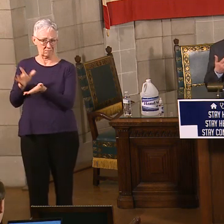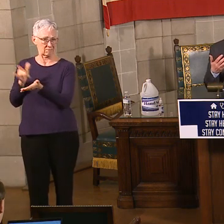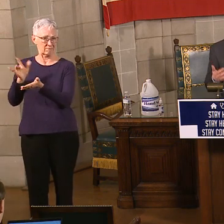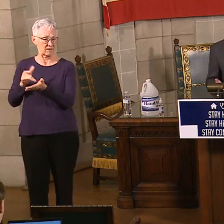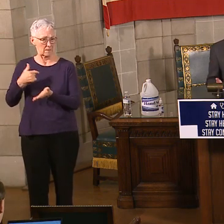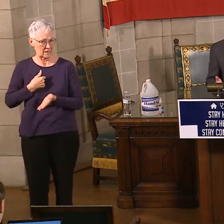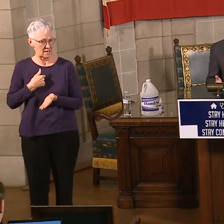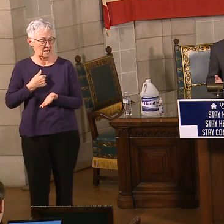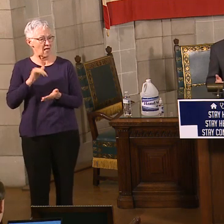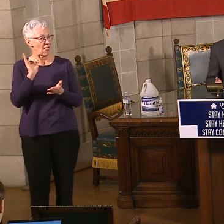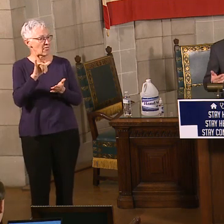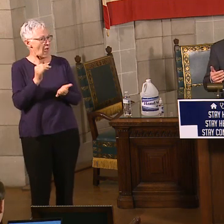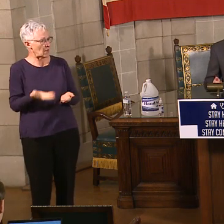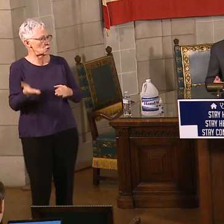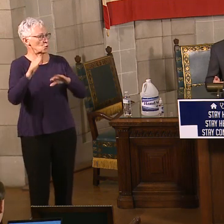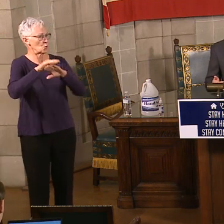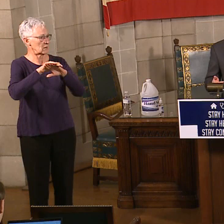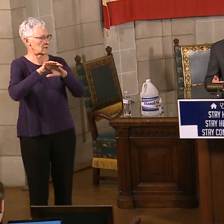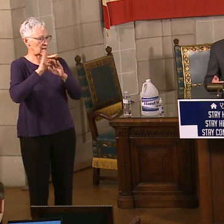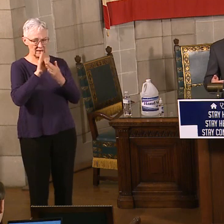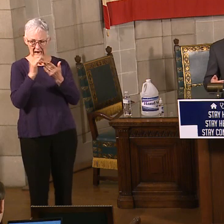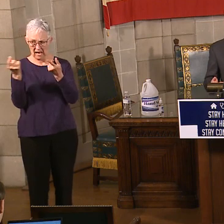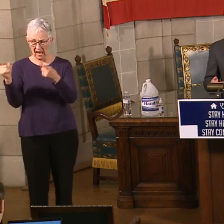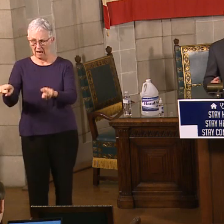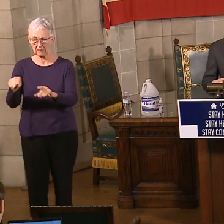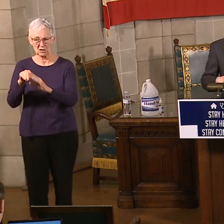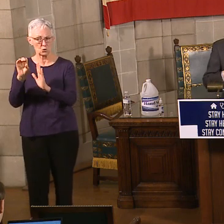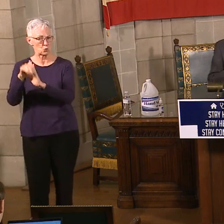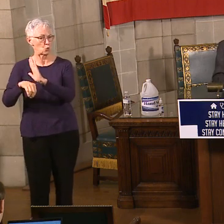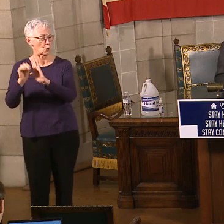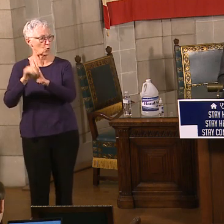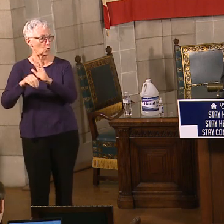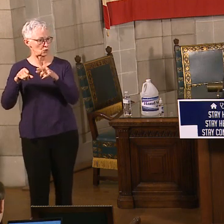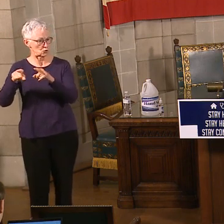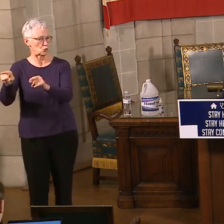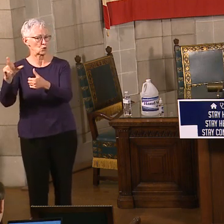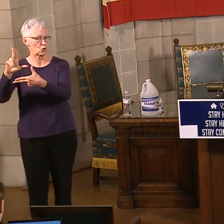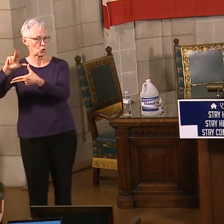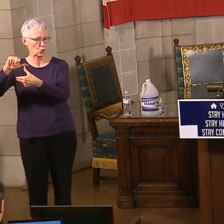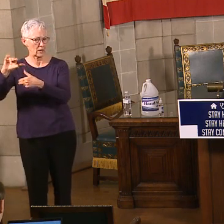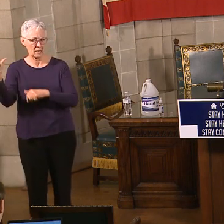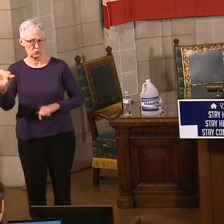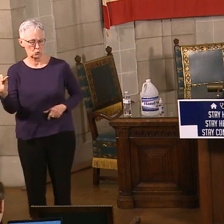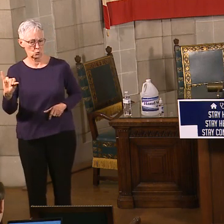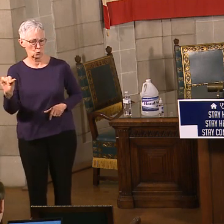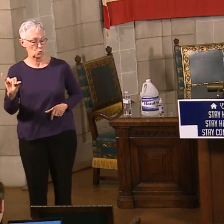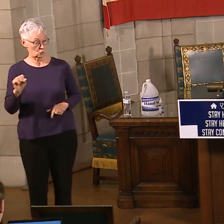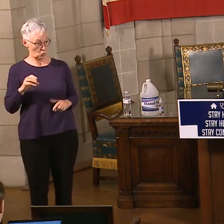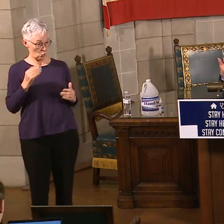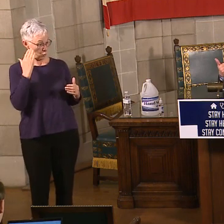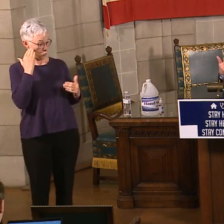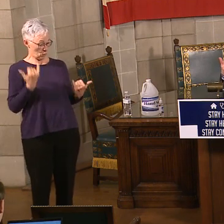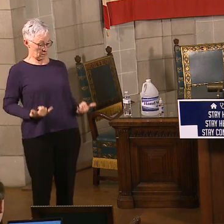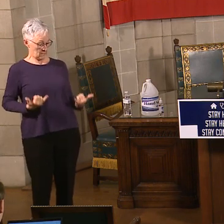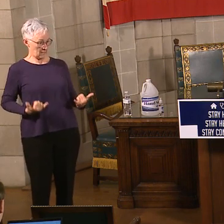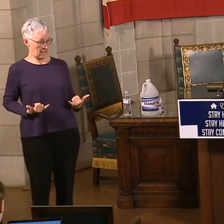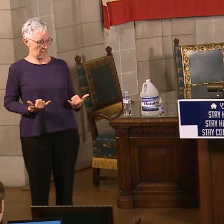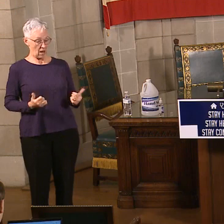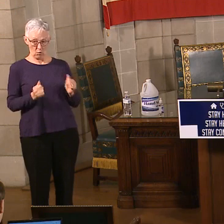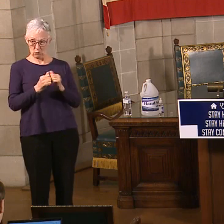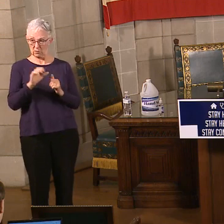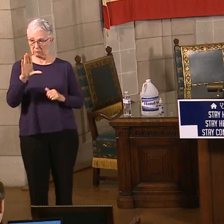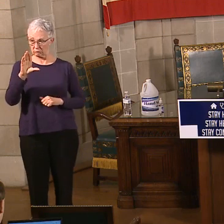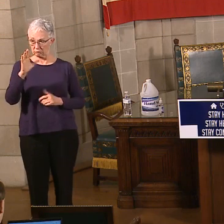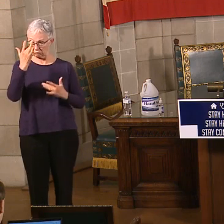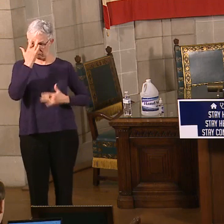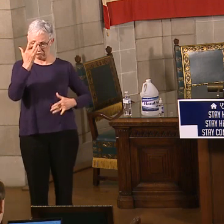81% and 116% respectively. So we know that this can happen more often. And so what we want to do is really highlight this